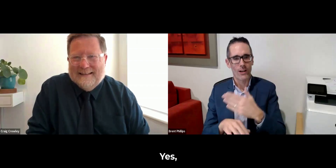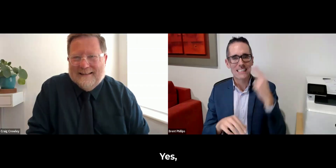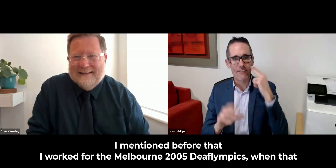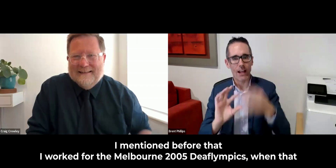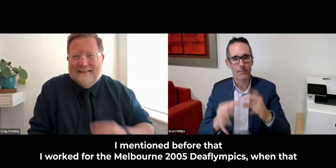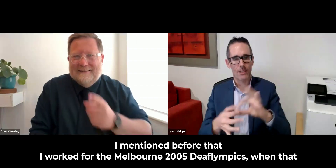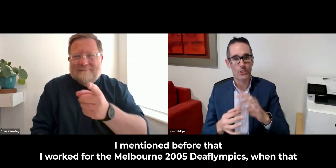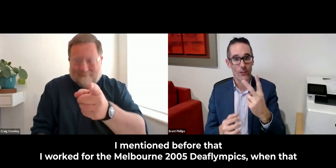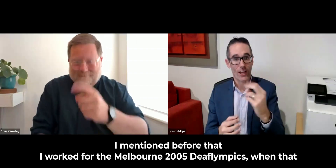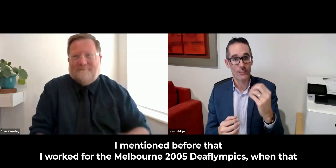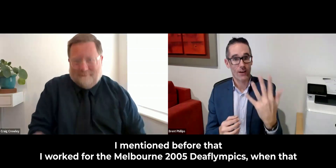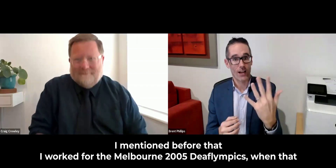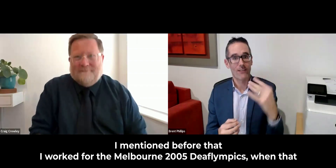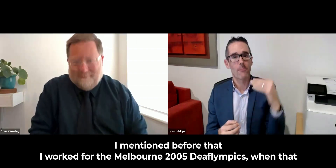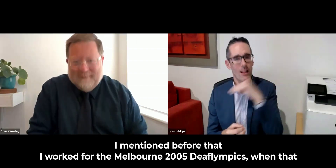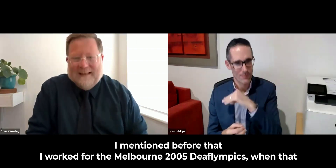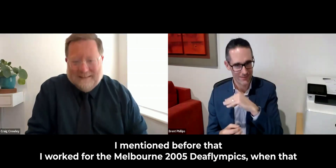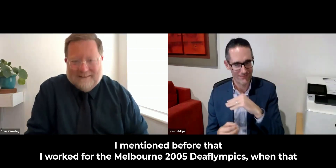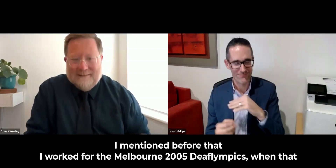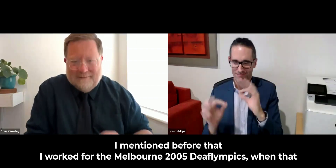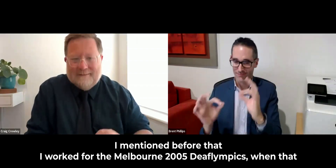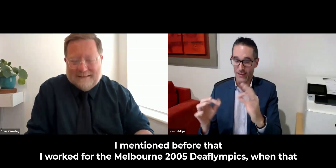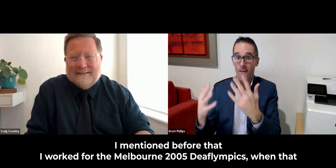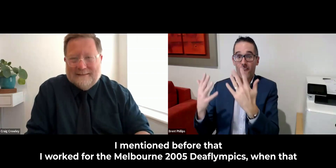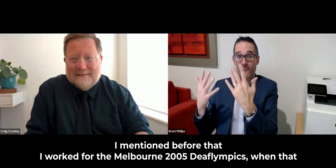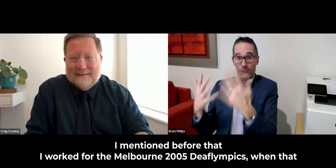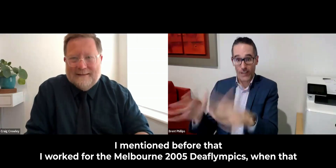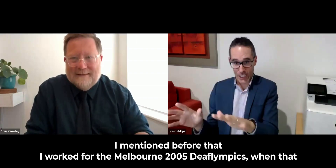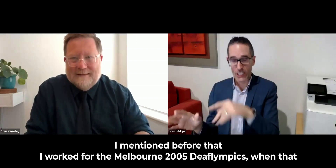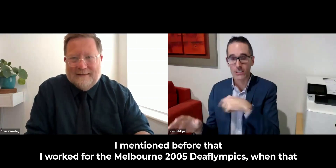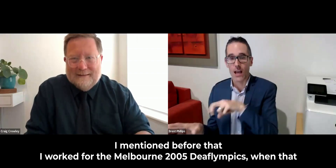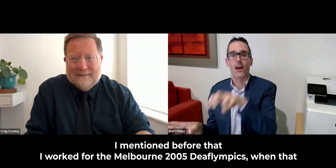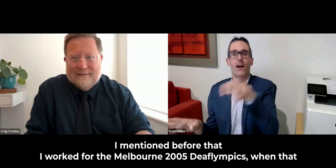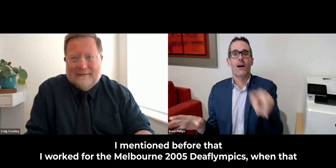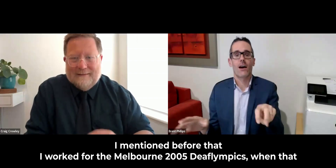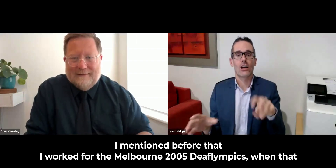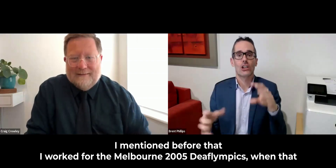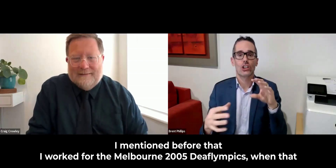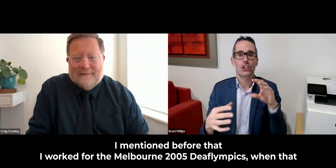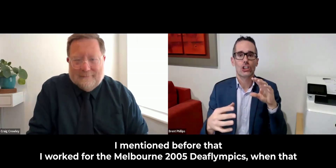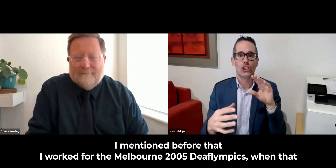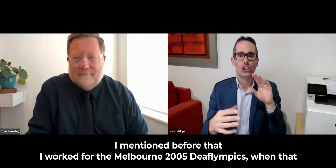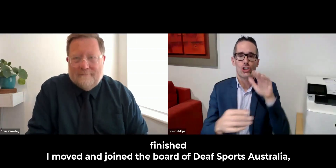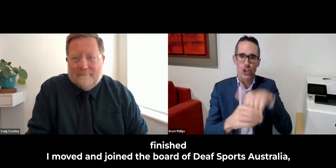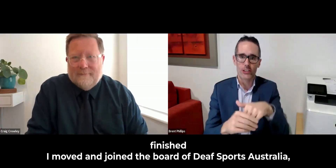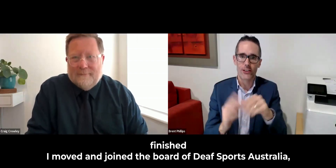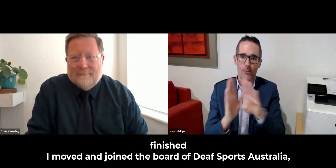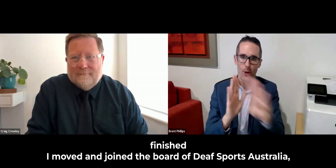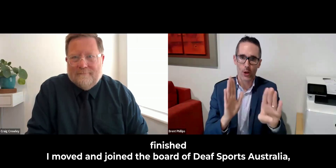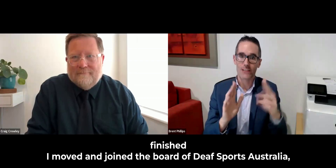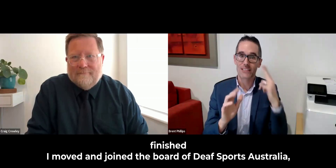Yes, I mentioned before that I worked for the Melbourne 2005 Deaf Olympics. When that finished, I